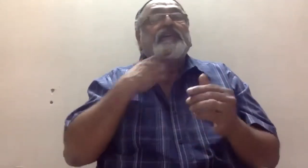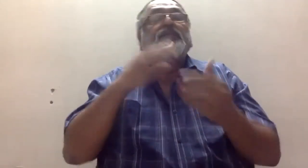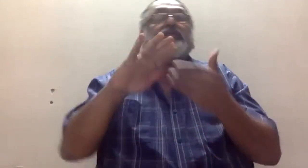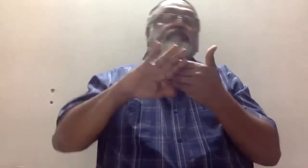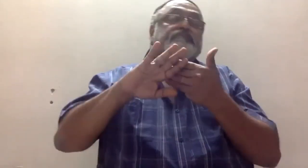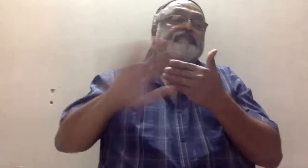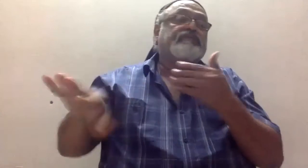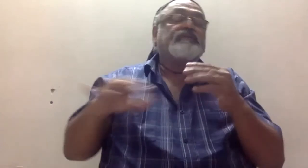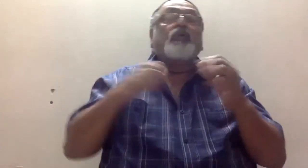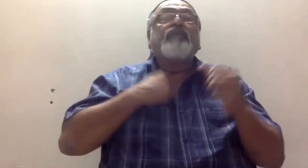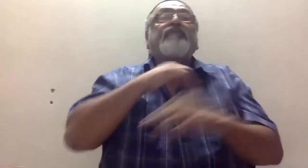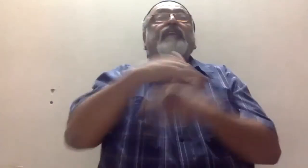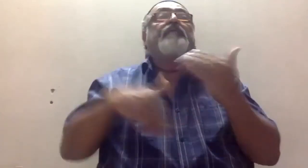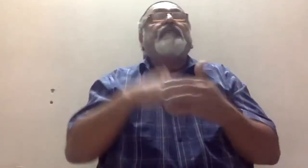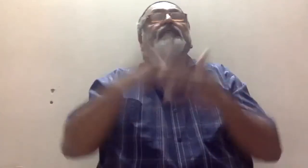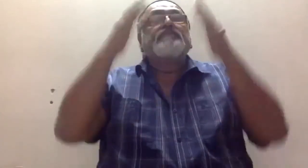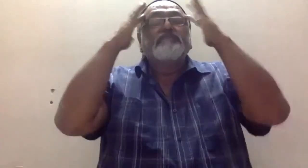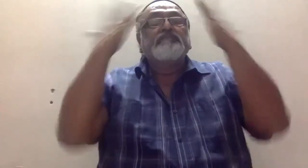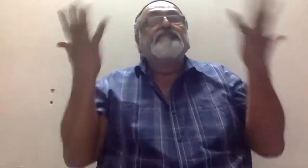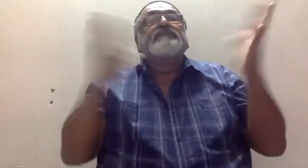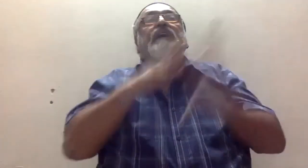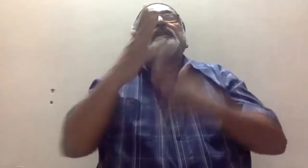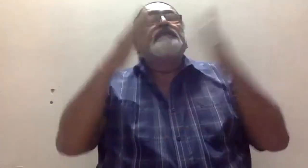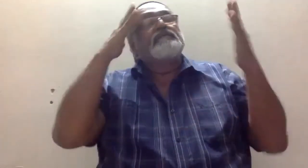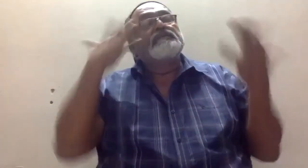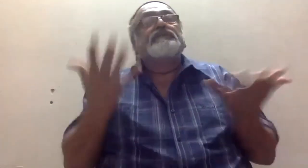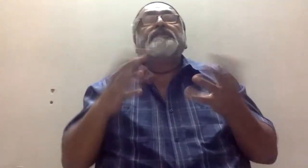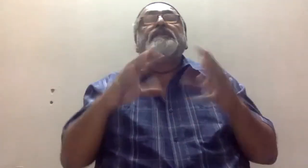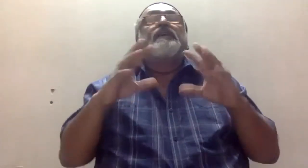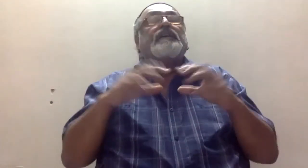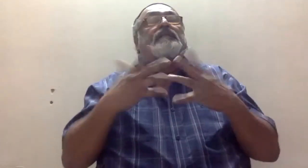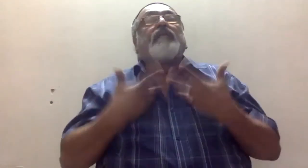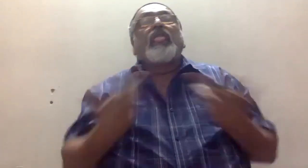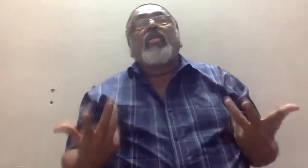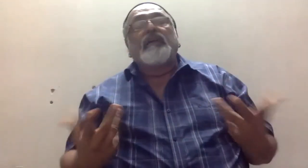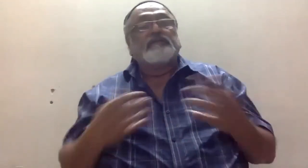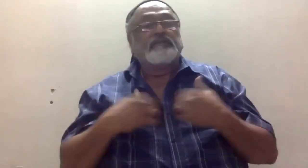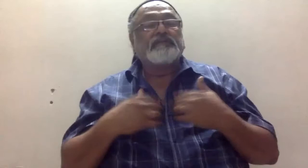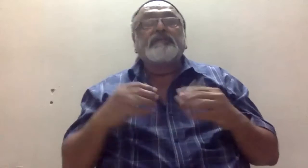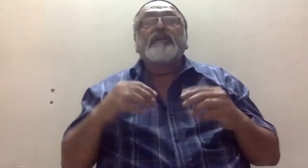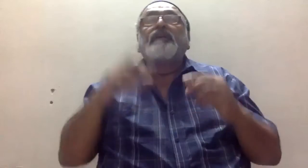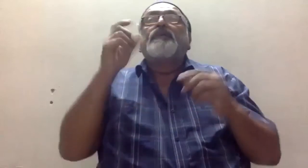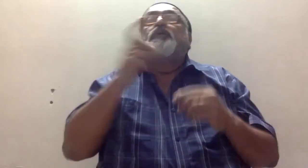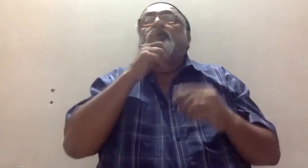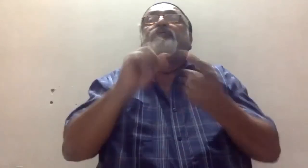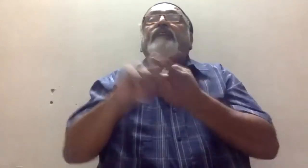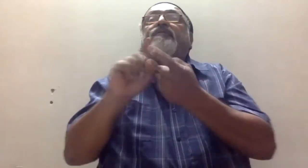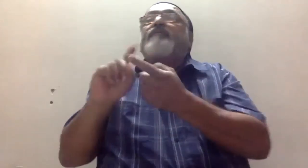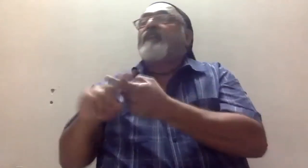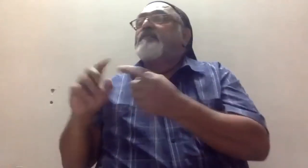their own families because nobody knows sign language. They learn sign language, so these people hang around with their friends because they are so conversant. Everybody speaks